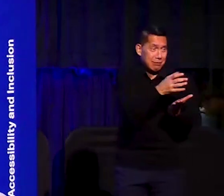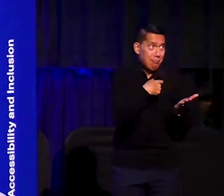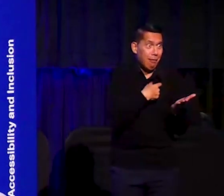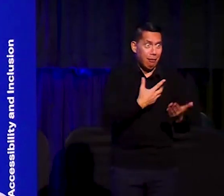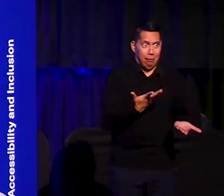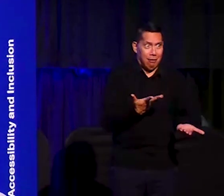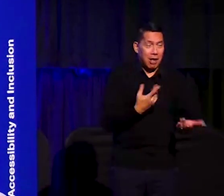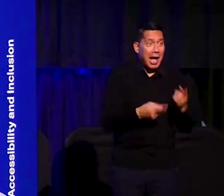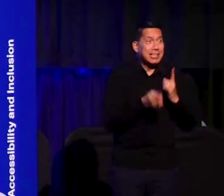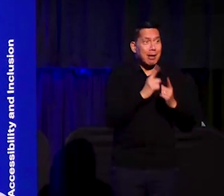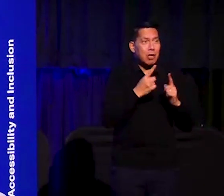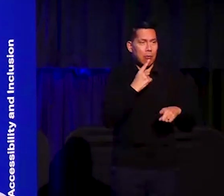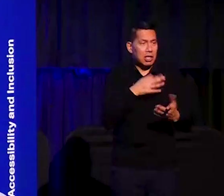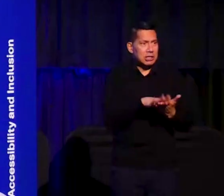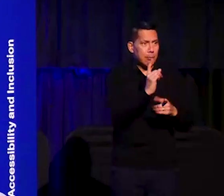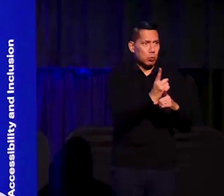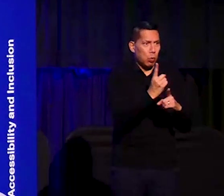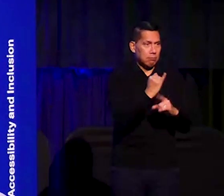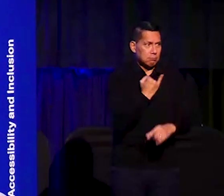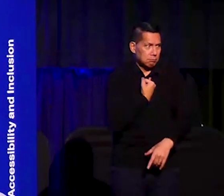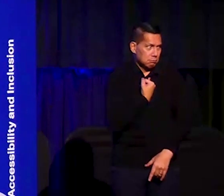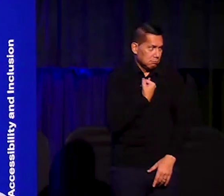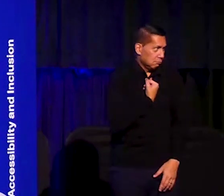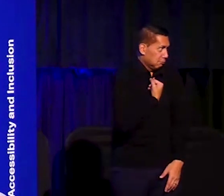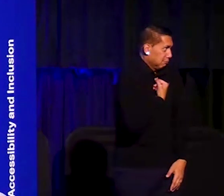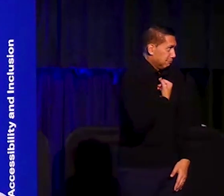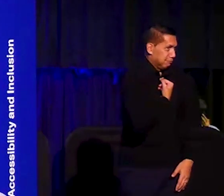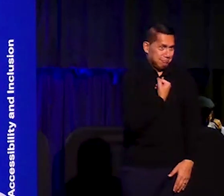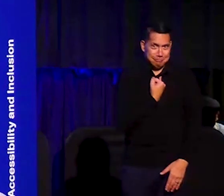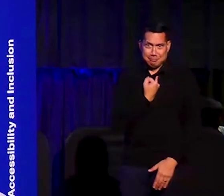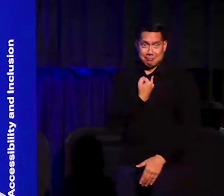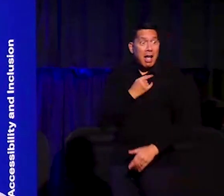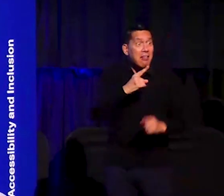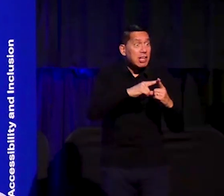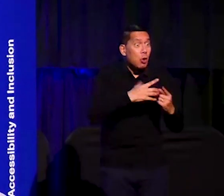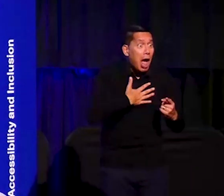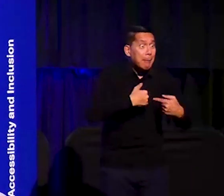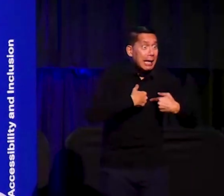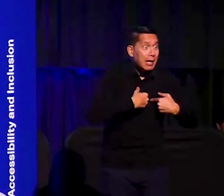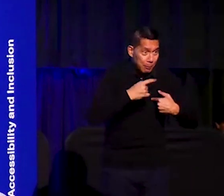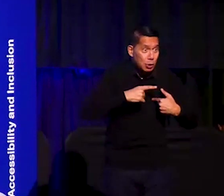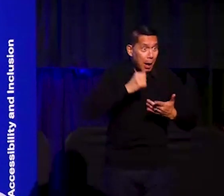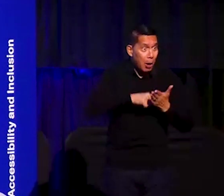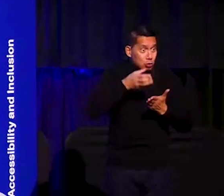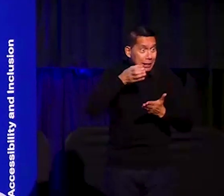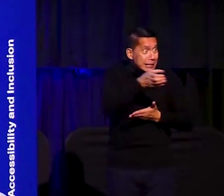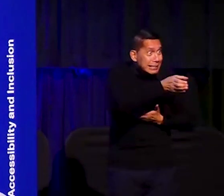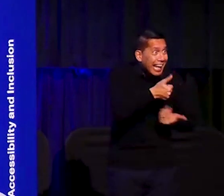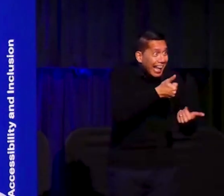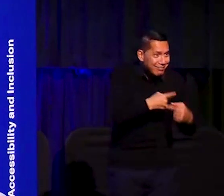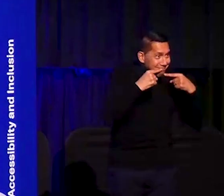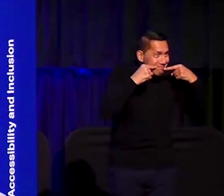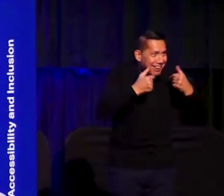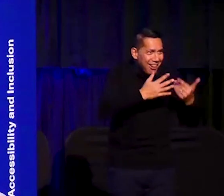putting my foot in my mouth and saying terribly embarrassing things. They all still like me. They still like it when I buy them drinks. I'm not gonna